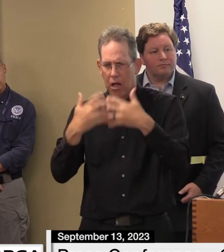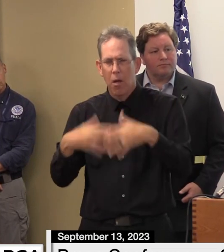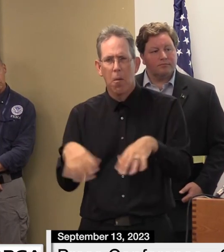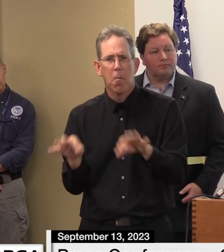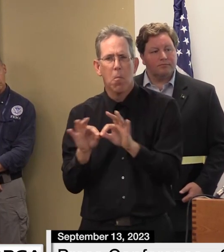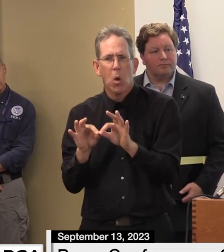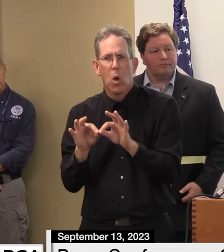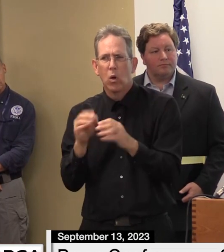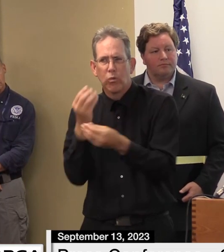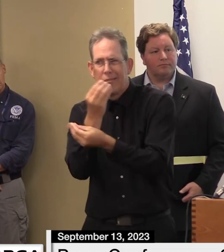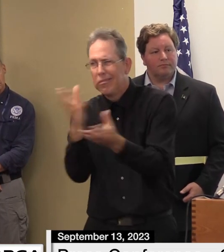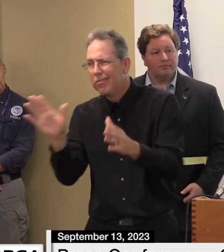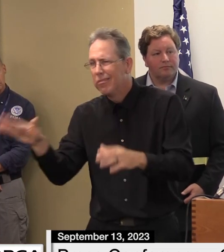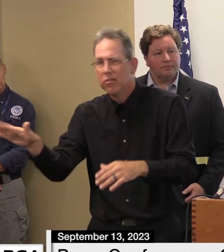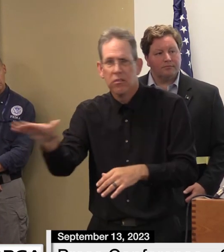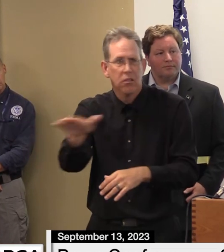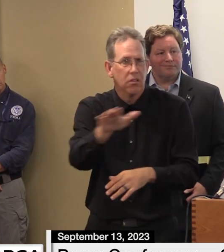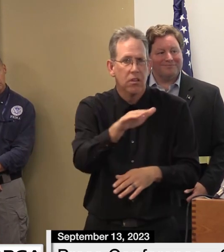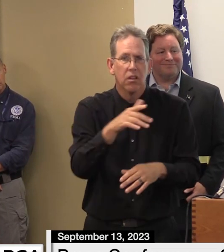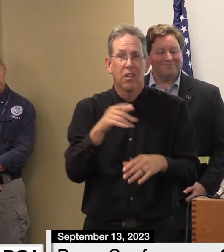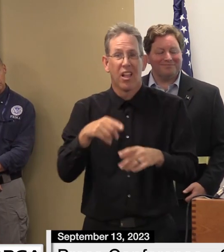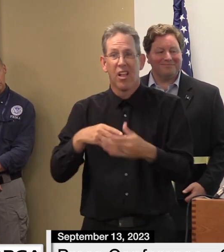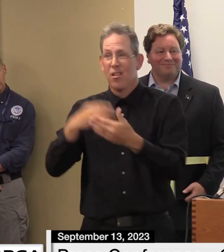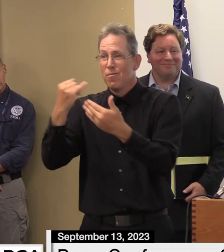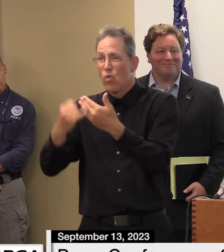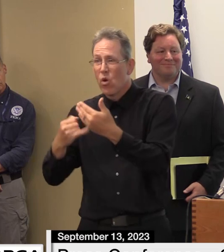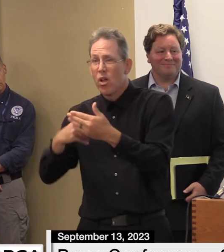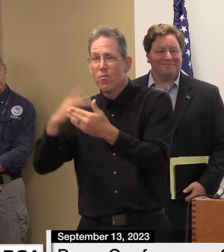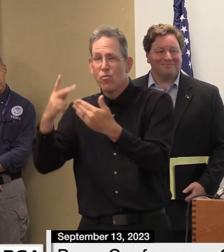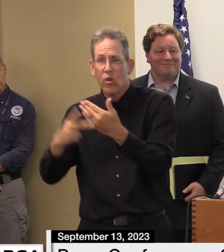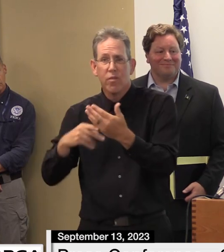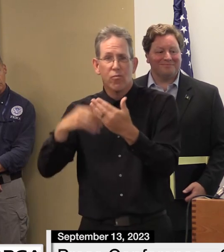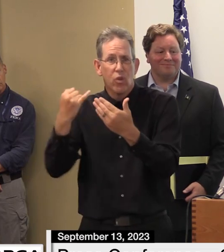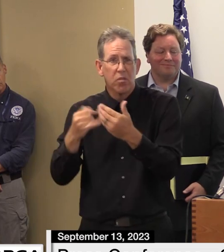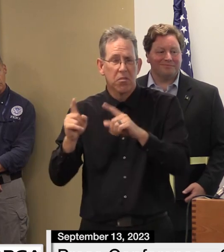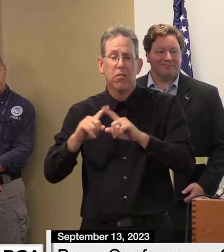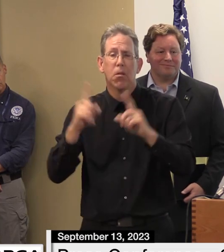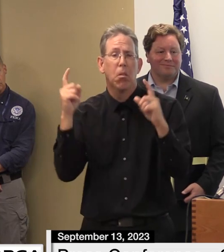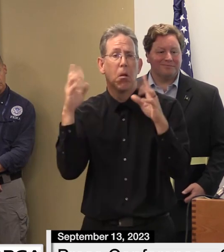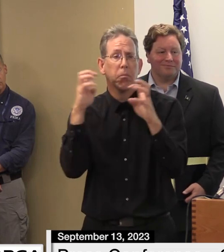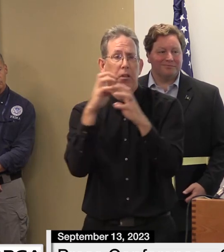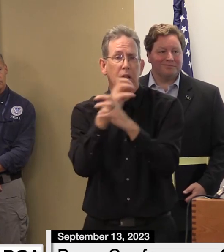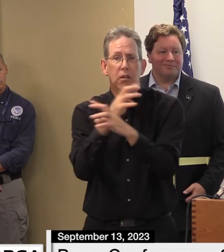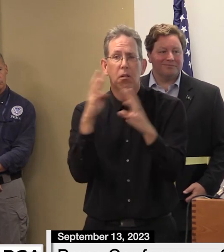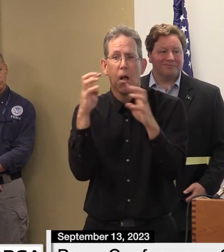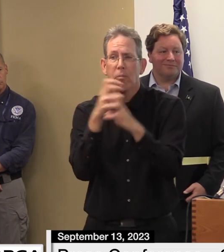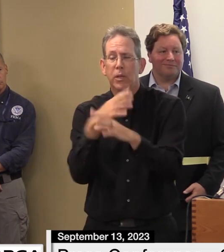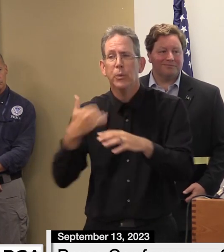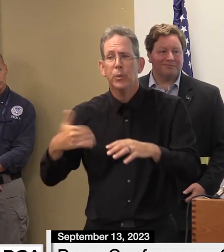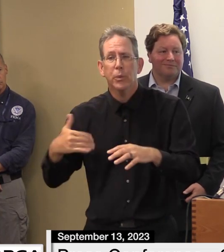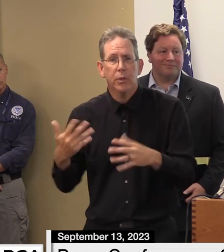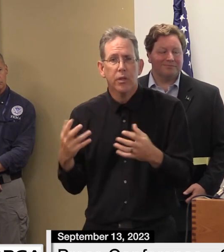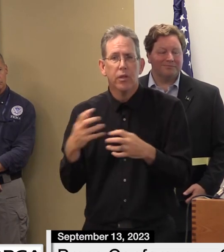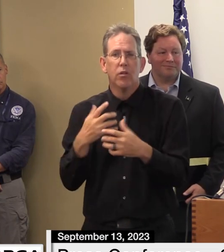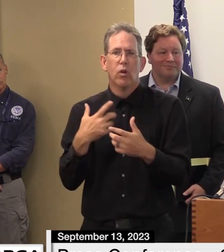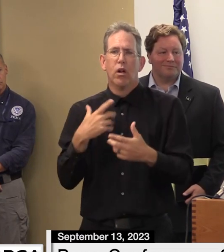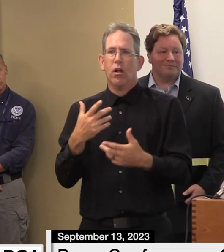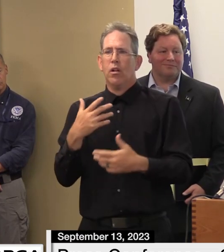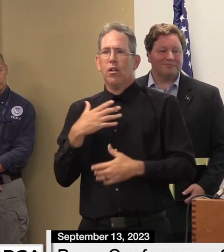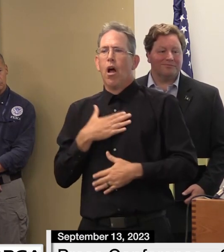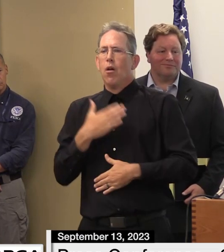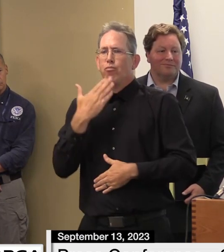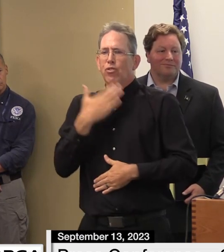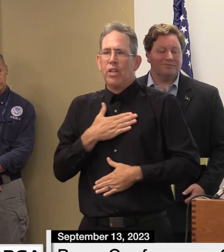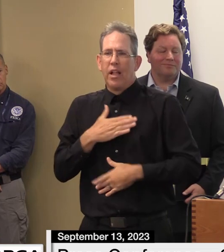that all these programs get very complicated very quickly. And so I appreciated Mr. Page's question about